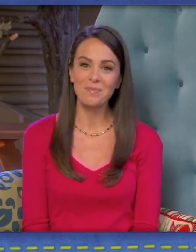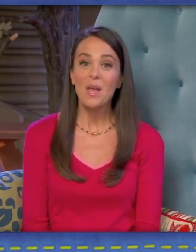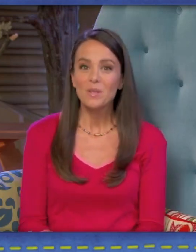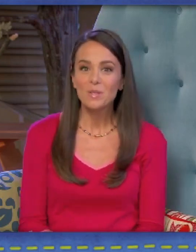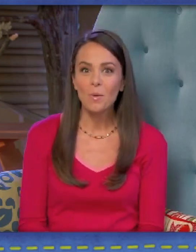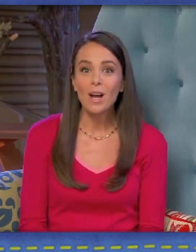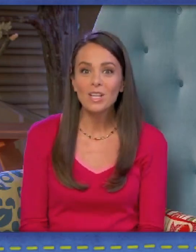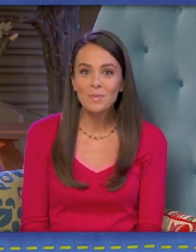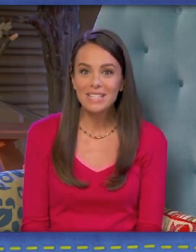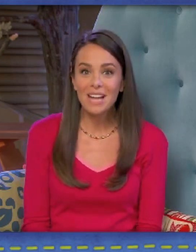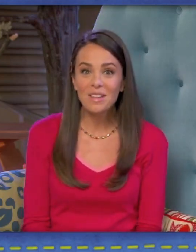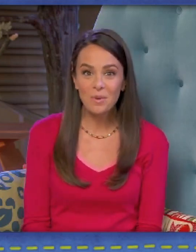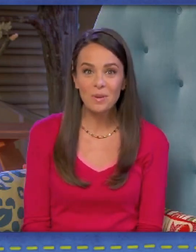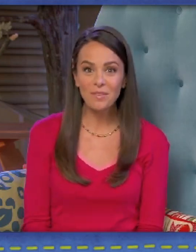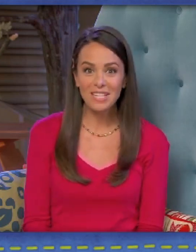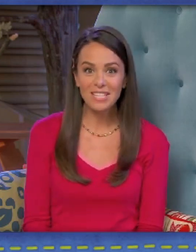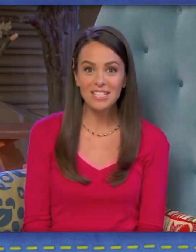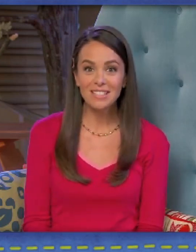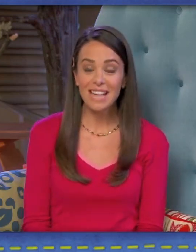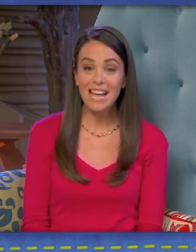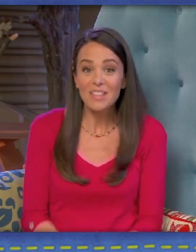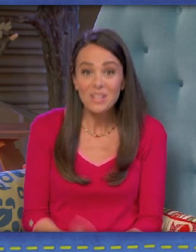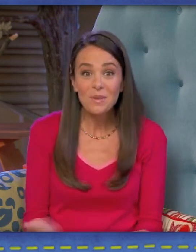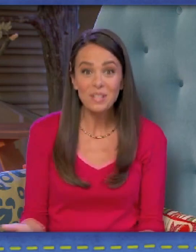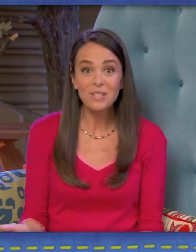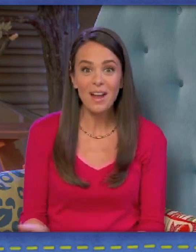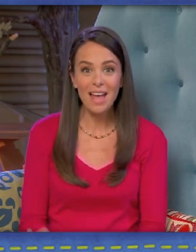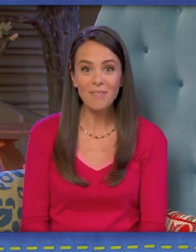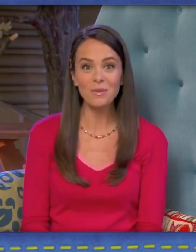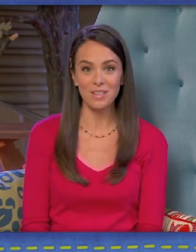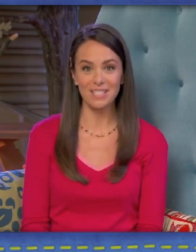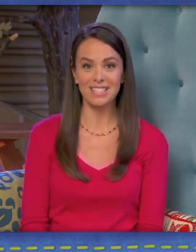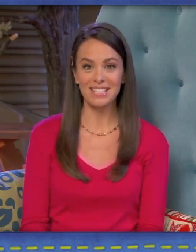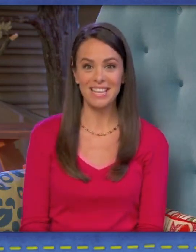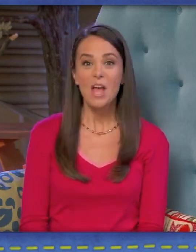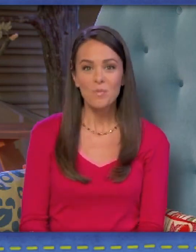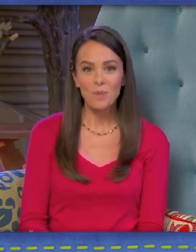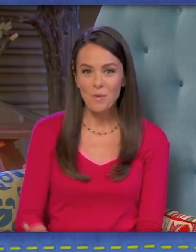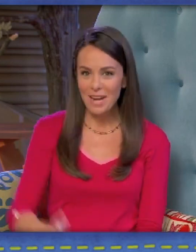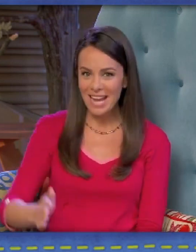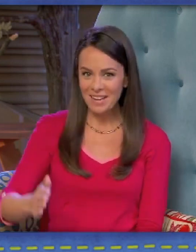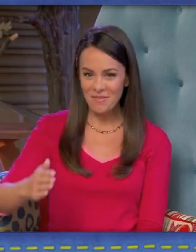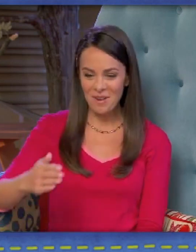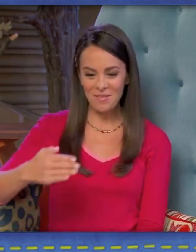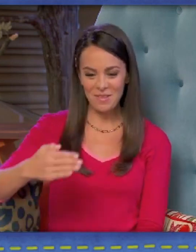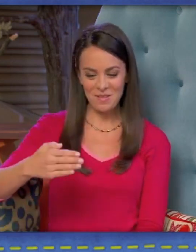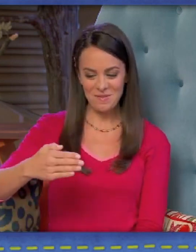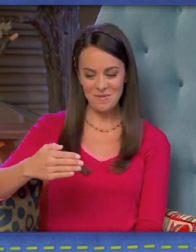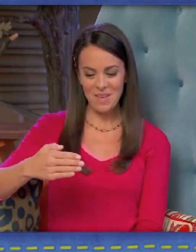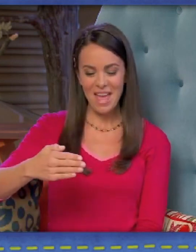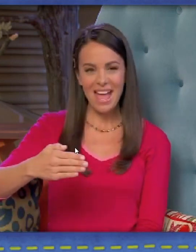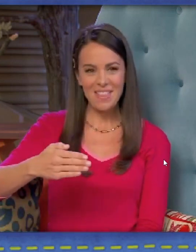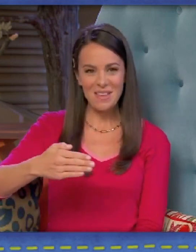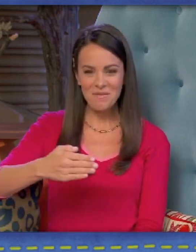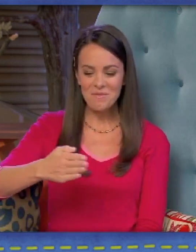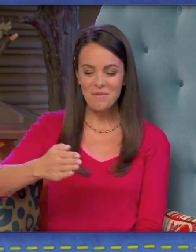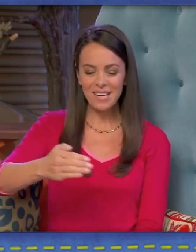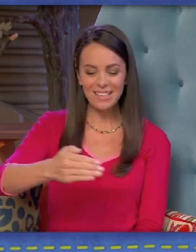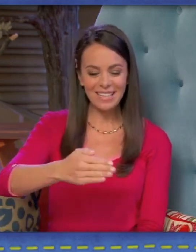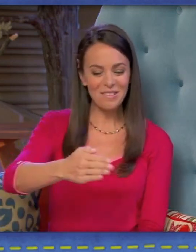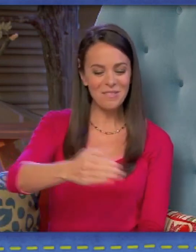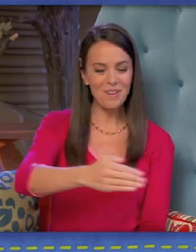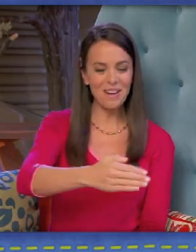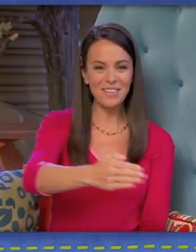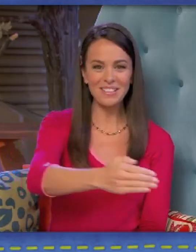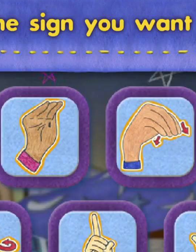something. So watch me sign the word fish, and then you can try afterwards. Bring one hand in front of you, and then